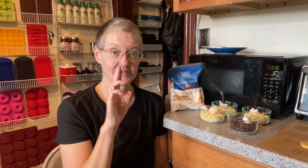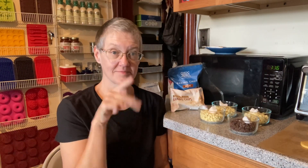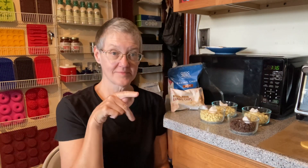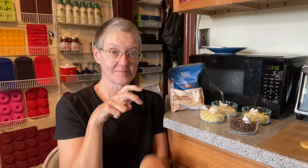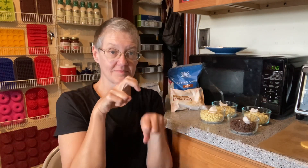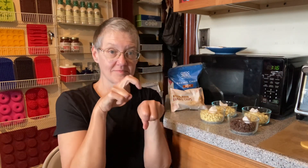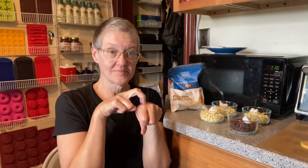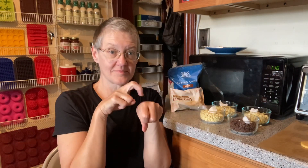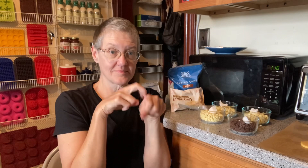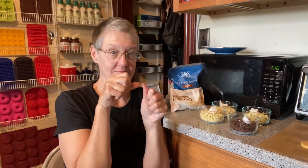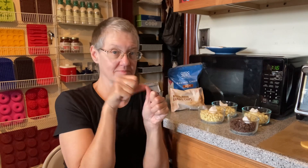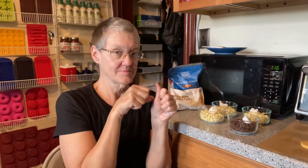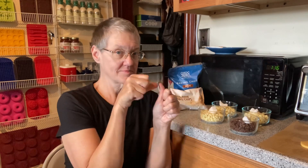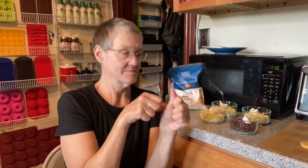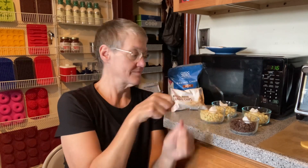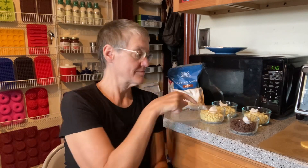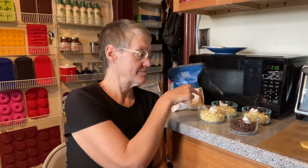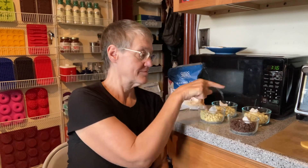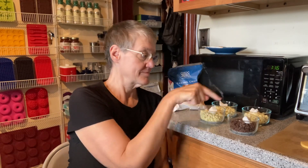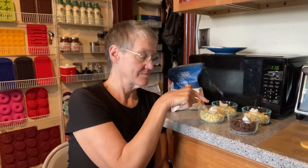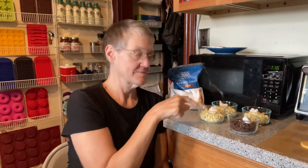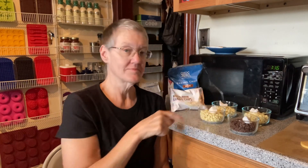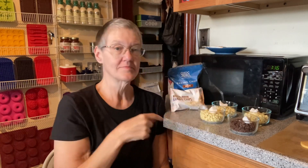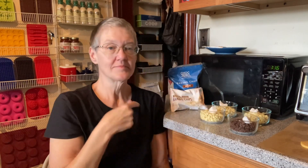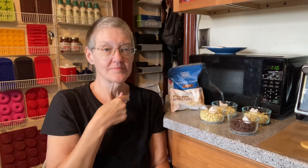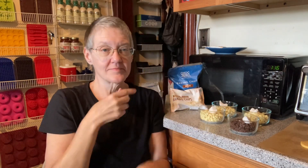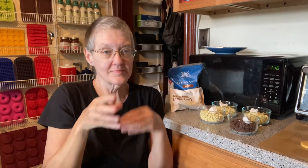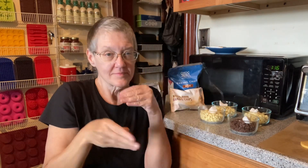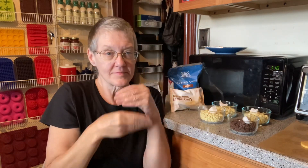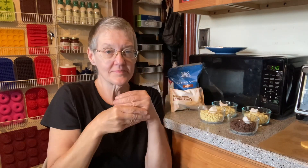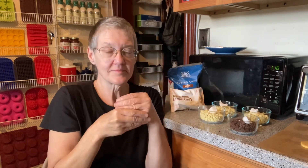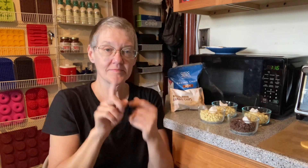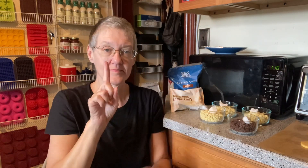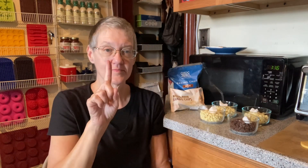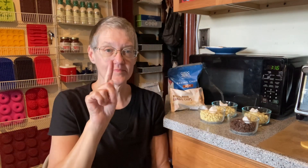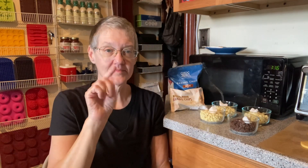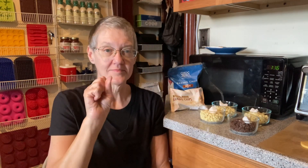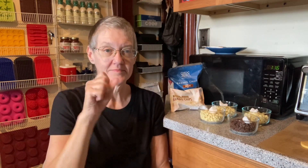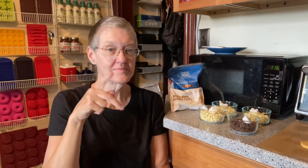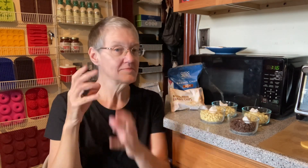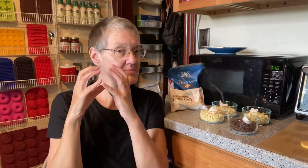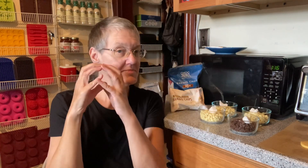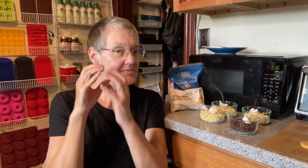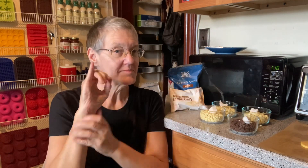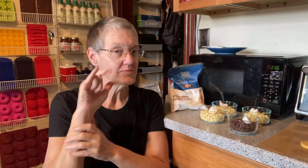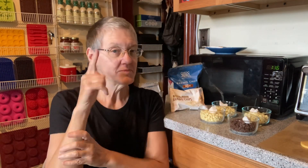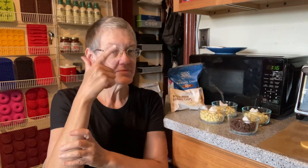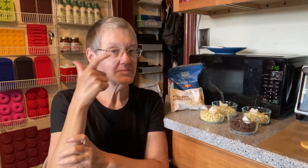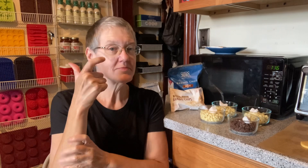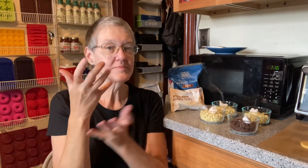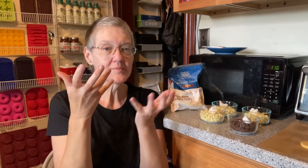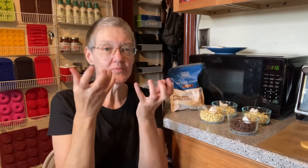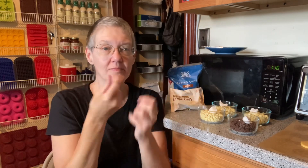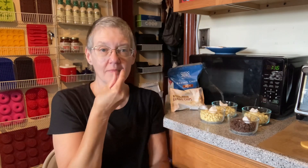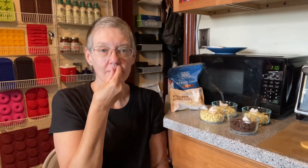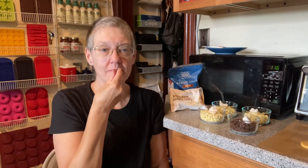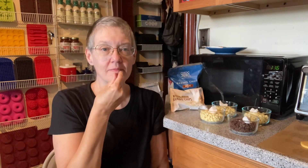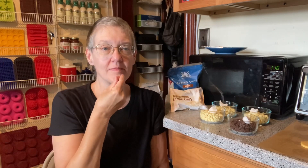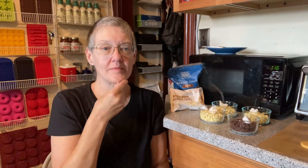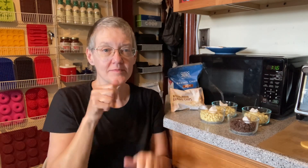So we have half a cup of chips in each bowl. I've also added 1 teaspoon of coconut oil because I want this to